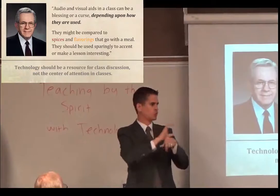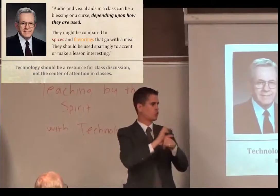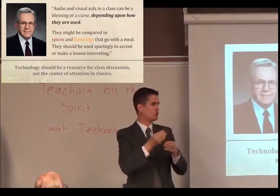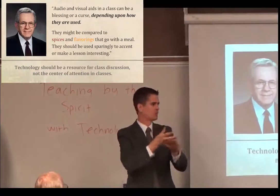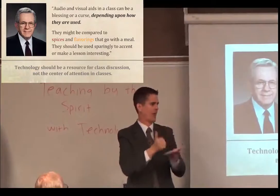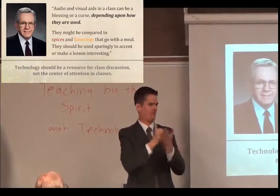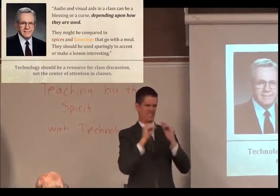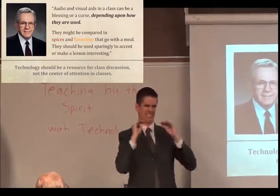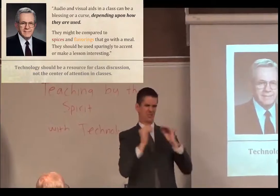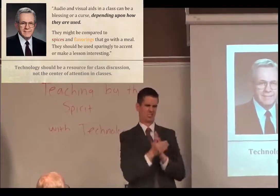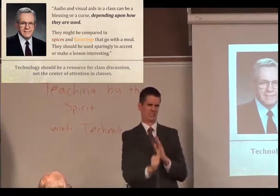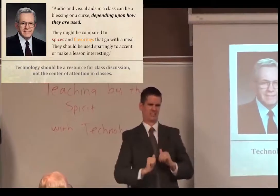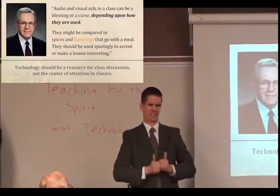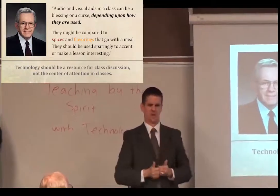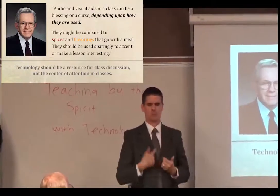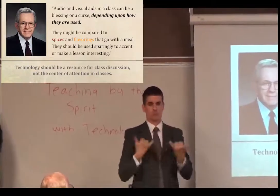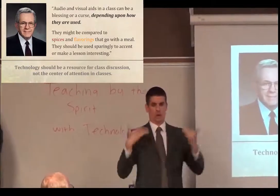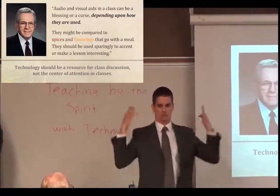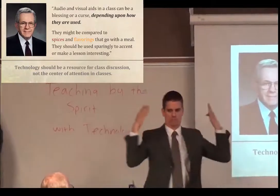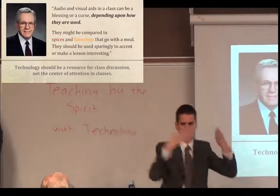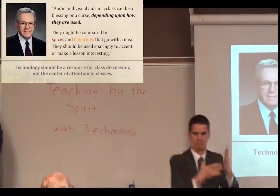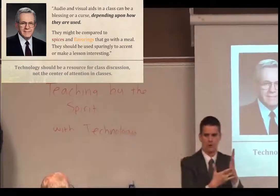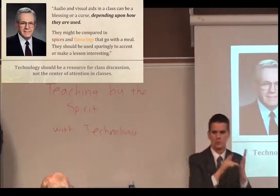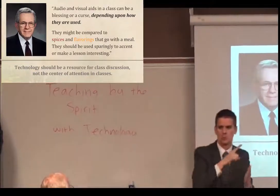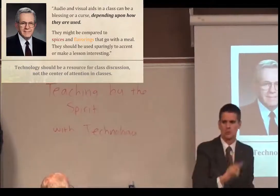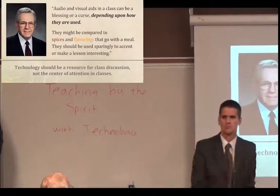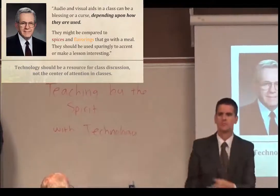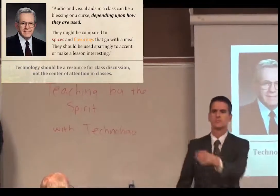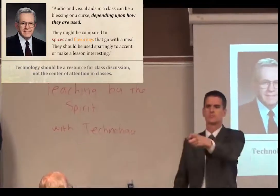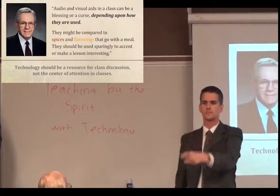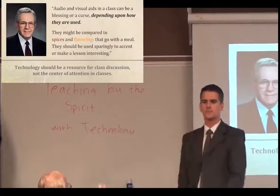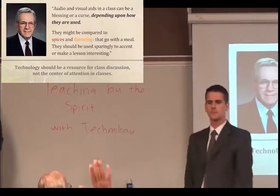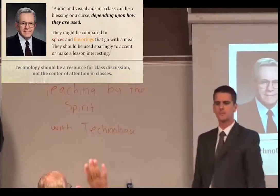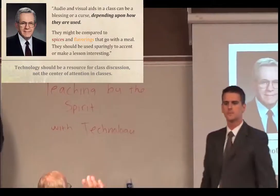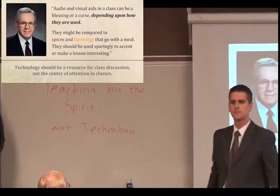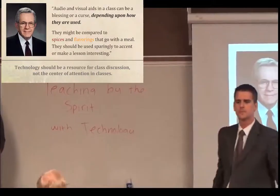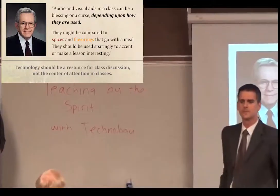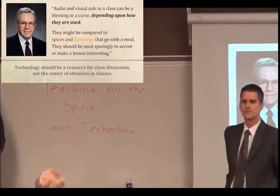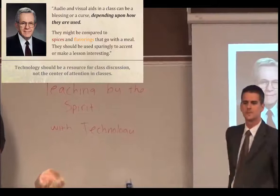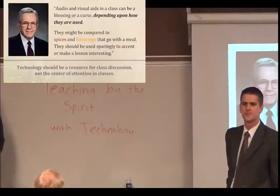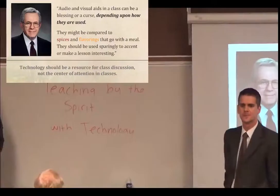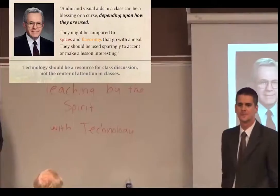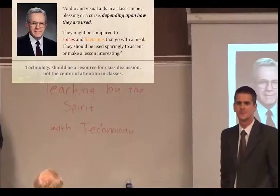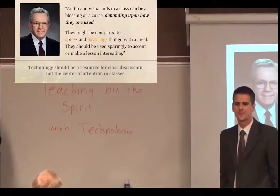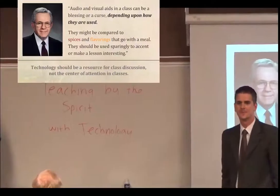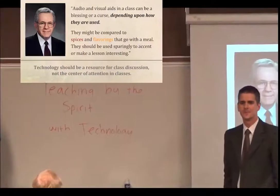resource. It's only a couple of dollars down at the distribution center. Anyway, next. My name's Mark.